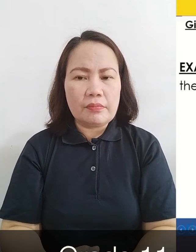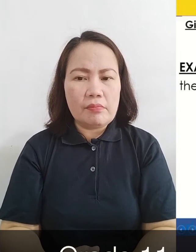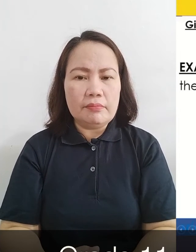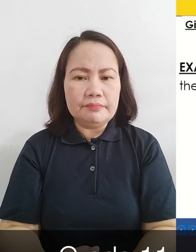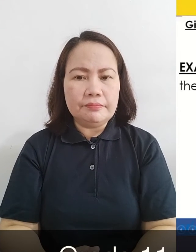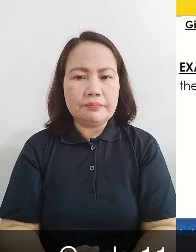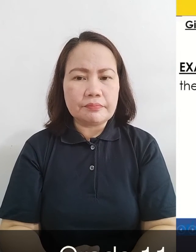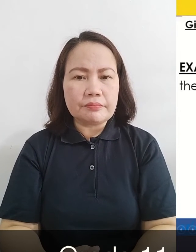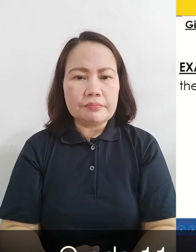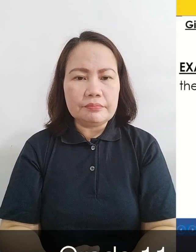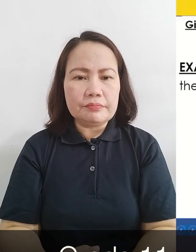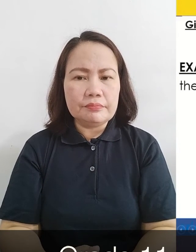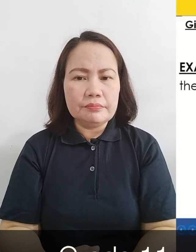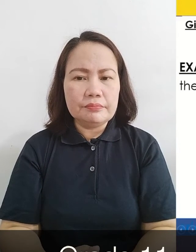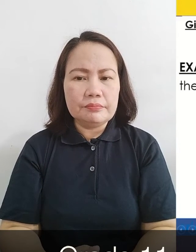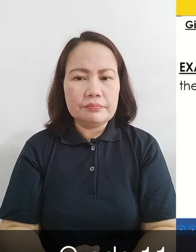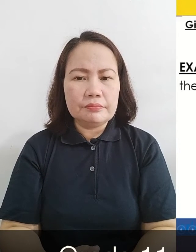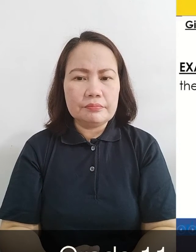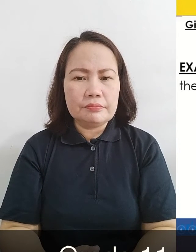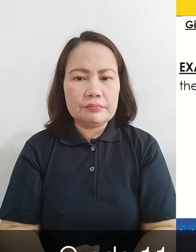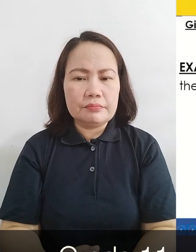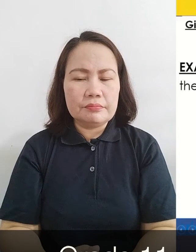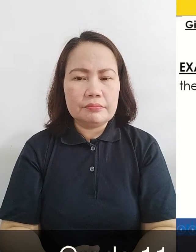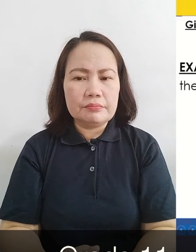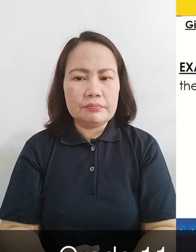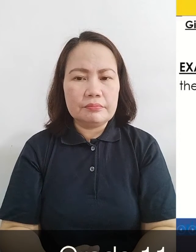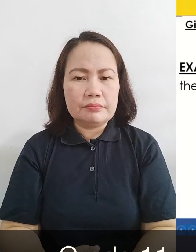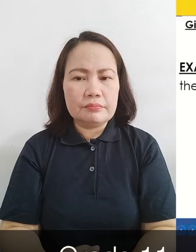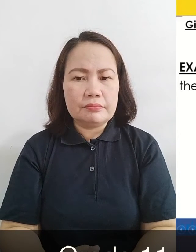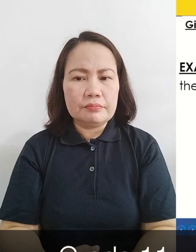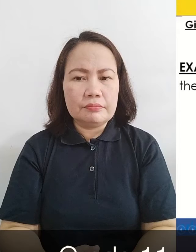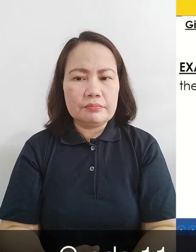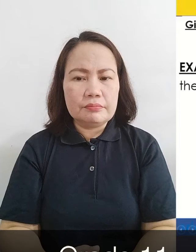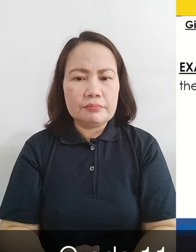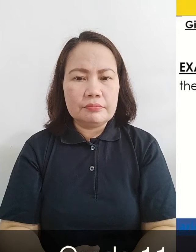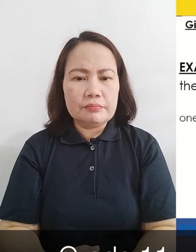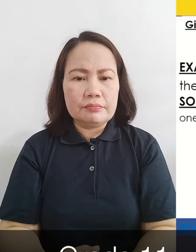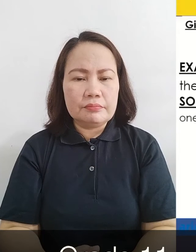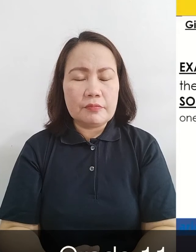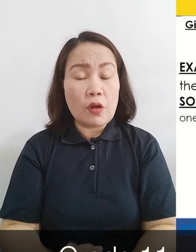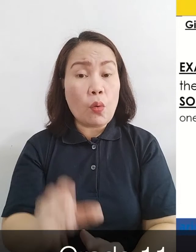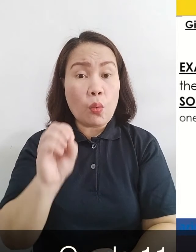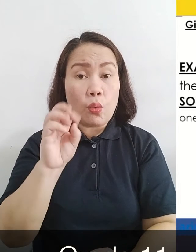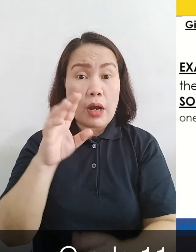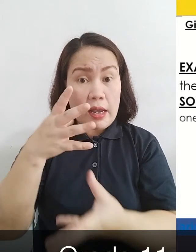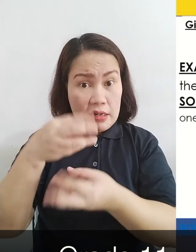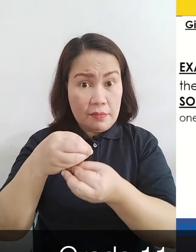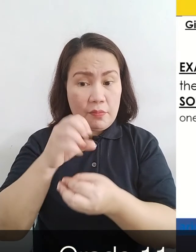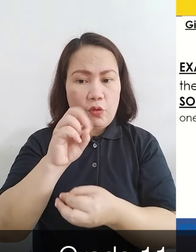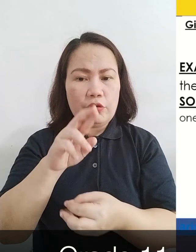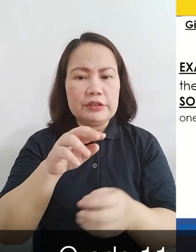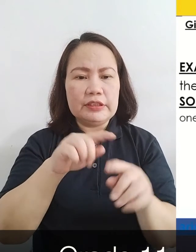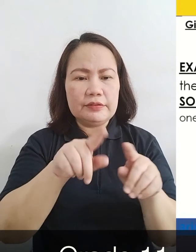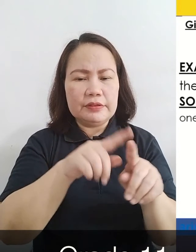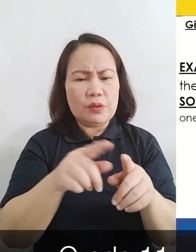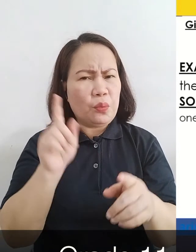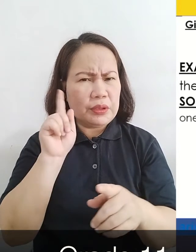r of x or the difference of the two. So, anong itatry